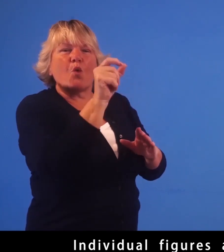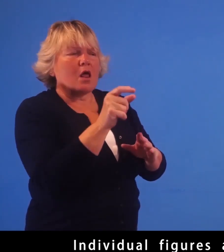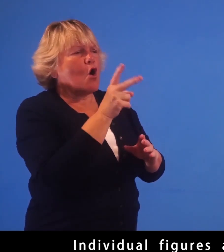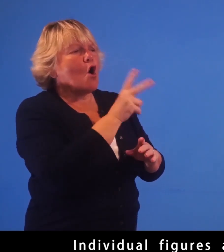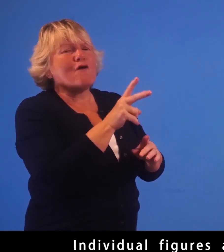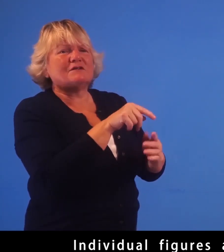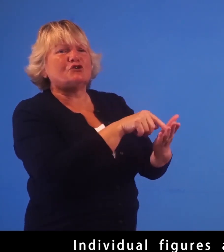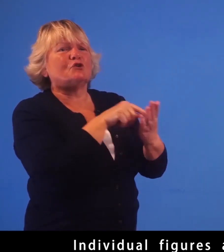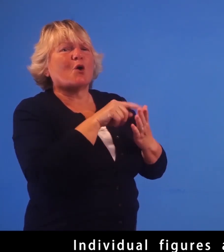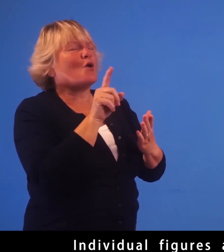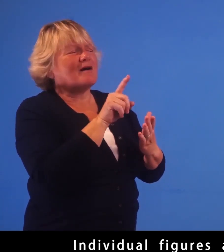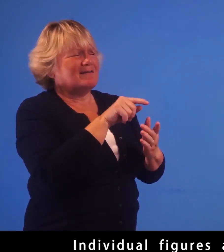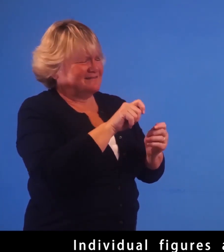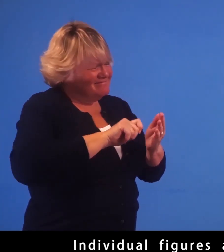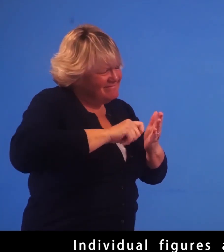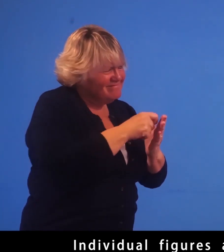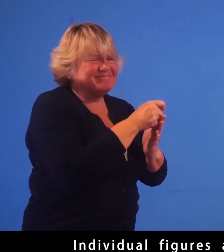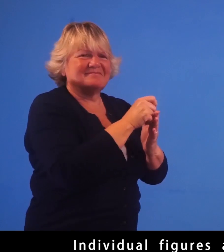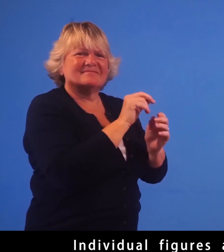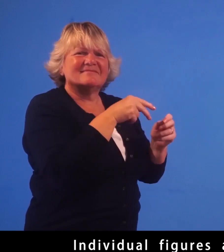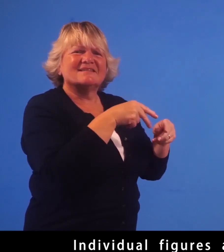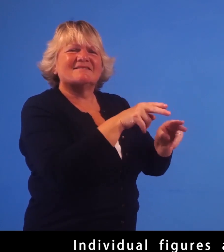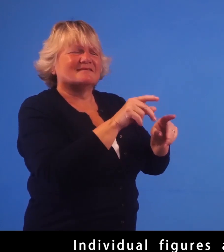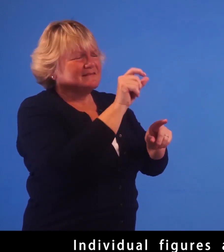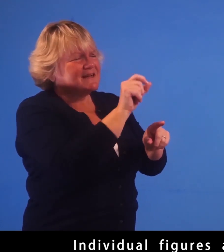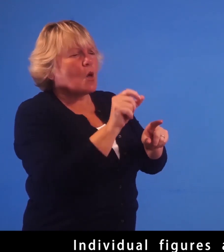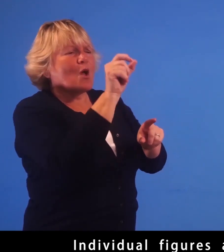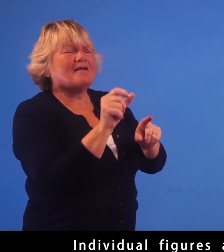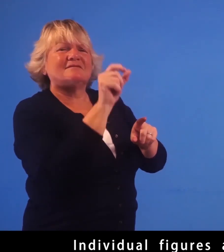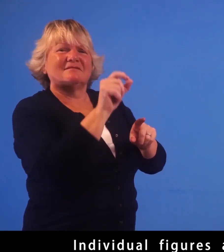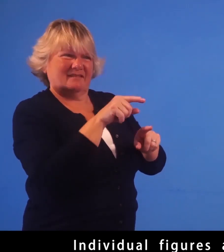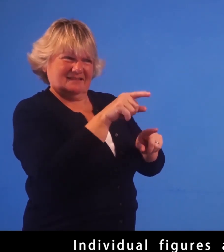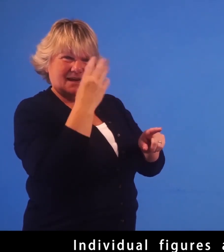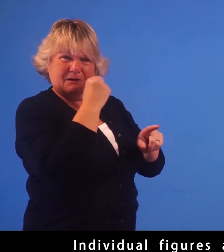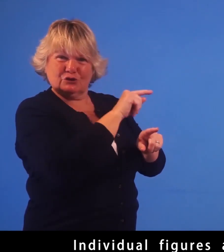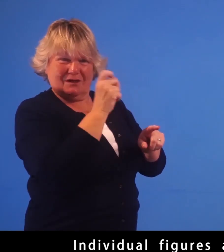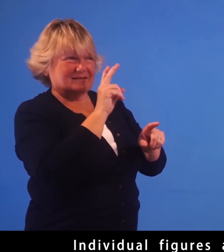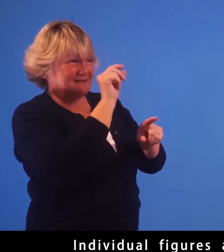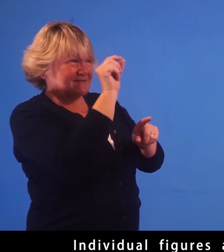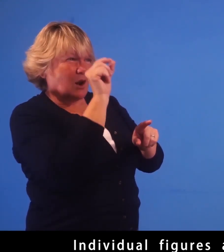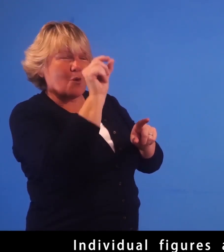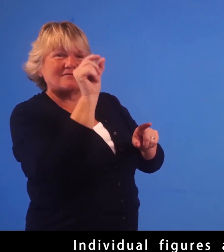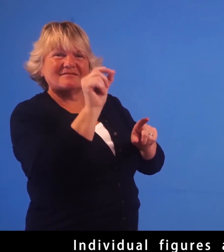Individual figures are often represented as stylized silhouettes in these images.